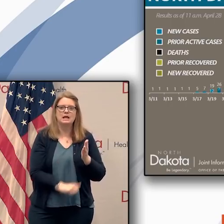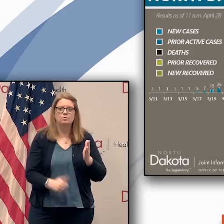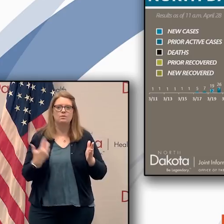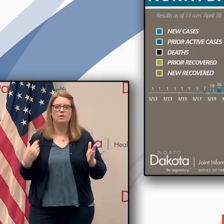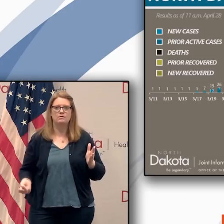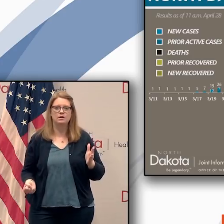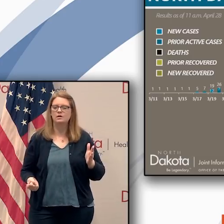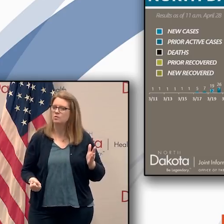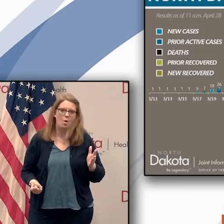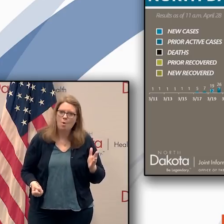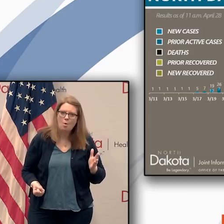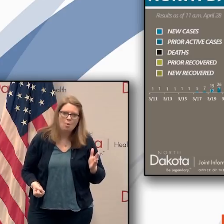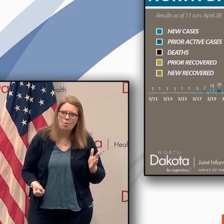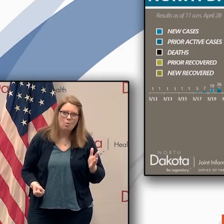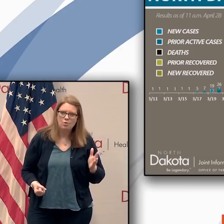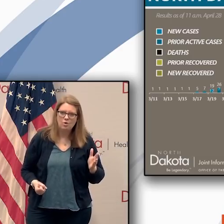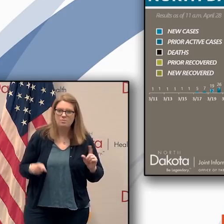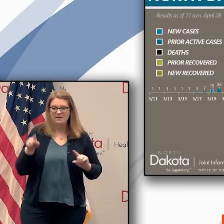always have a climbing